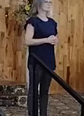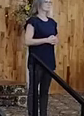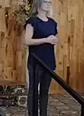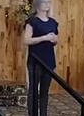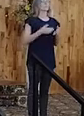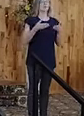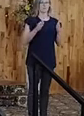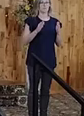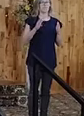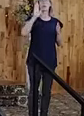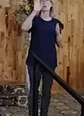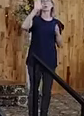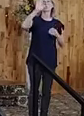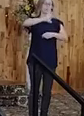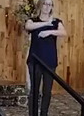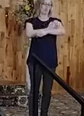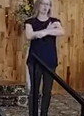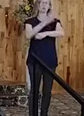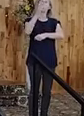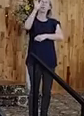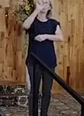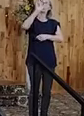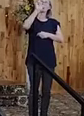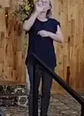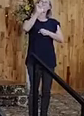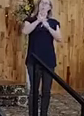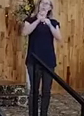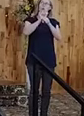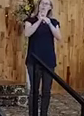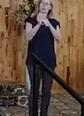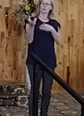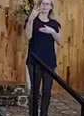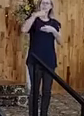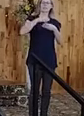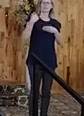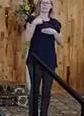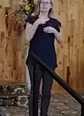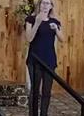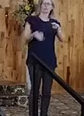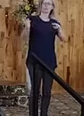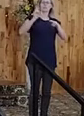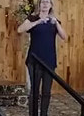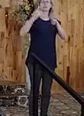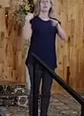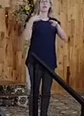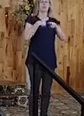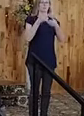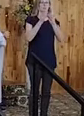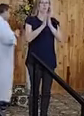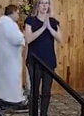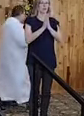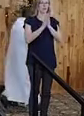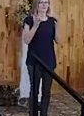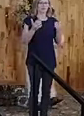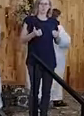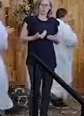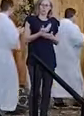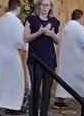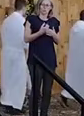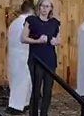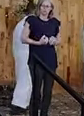May your power, O Lord, at work in us, increase us, we pray, so that renewed by